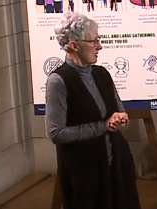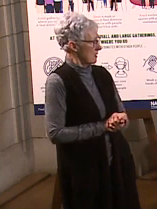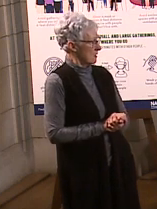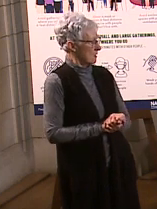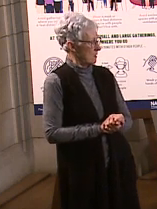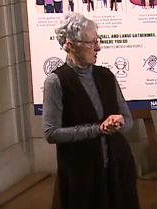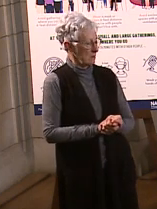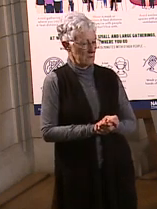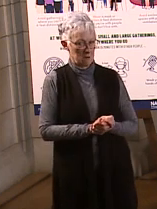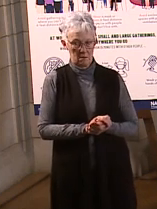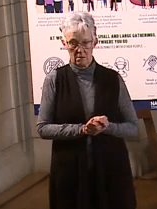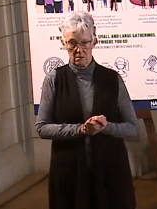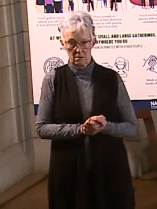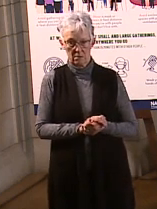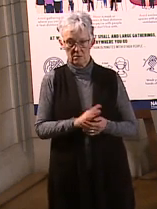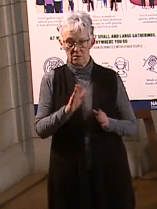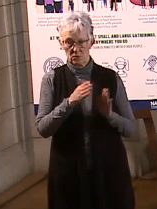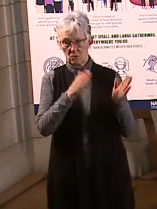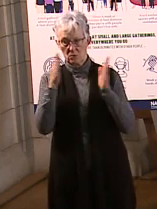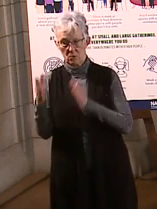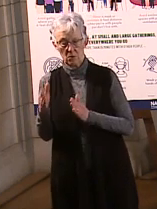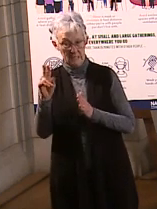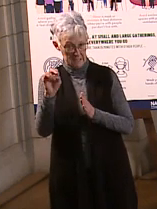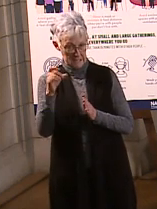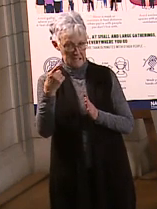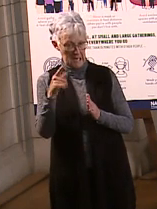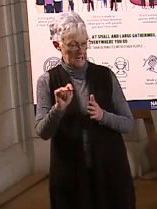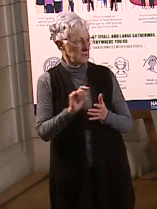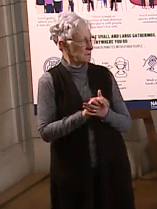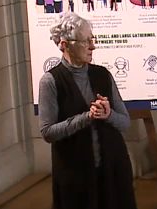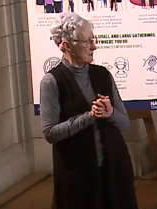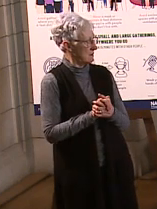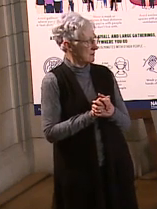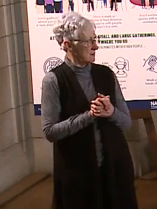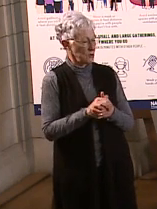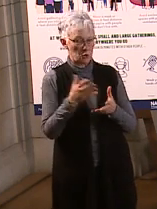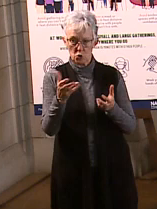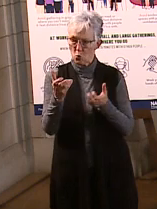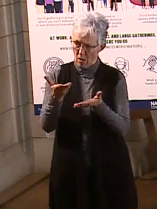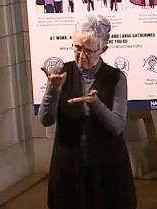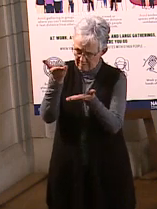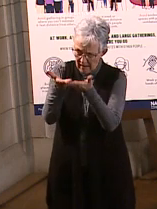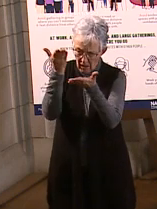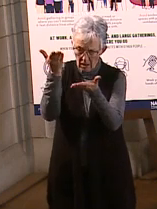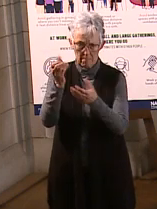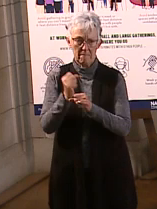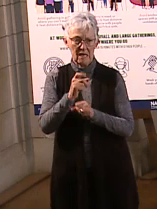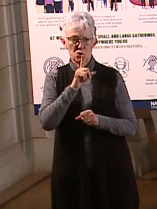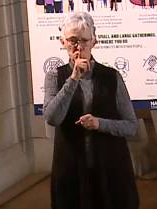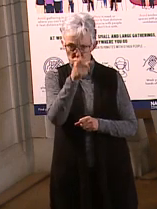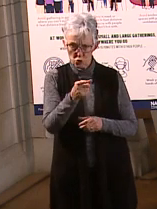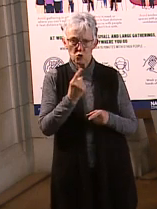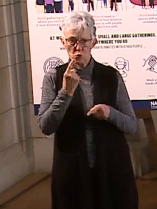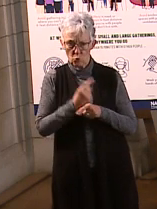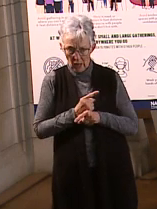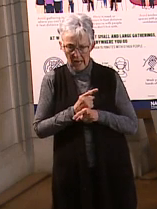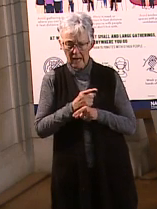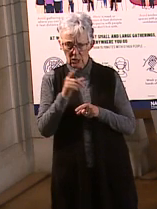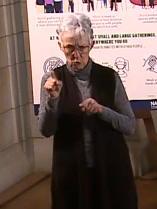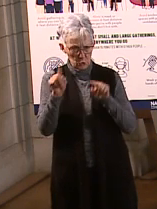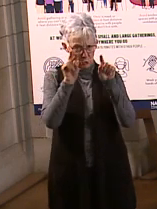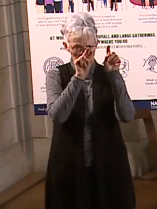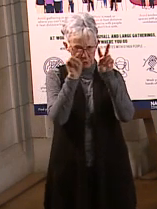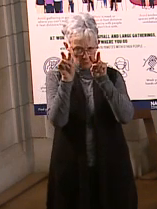Then we hit next. And then we want to verify this information to make sure that we did, in fact, enter the correct parcel